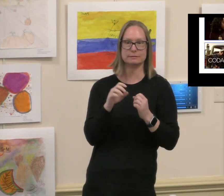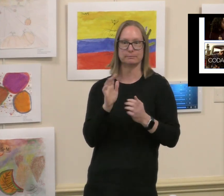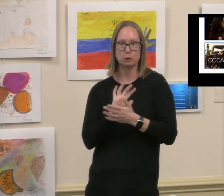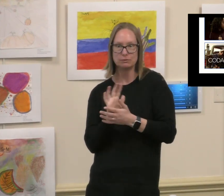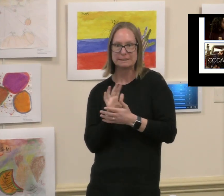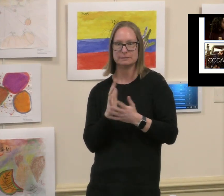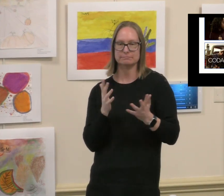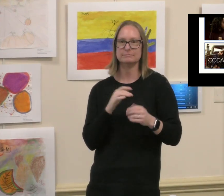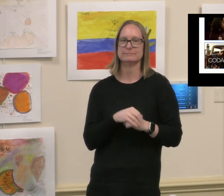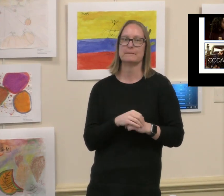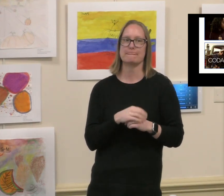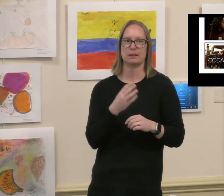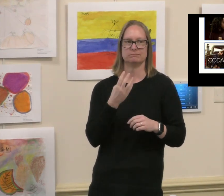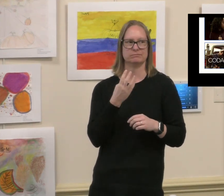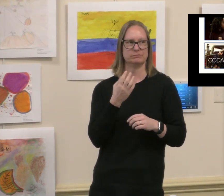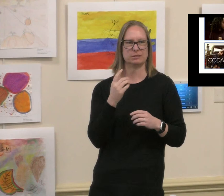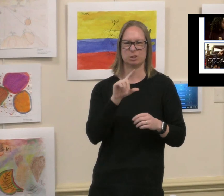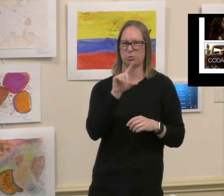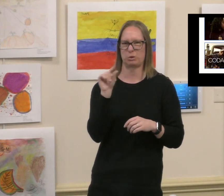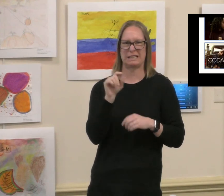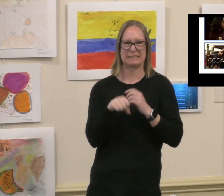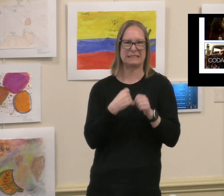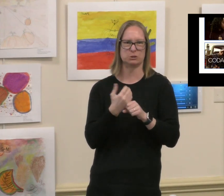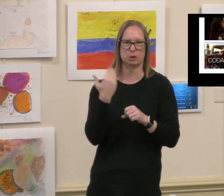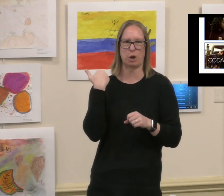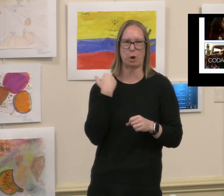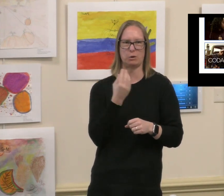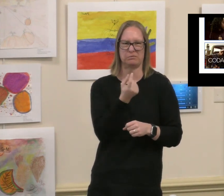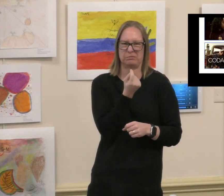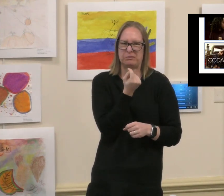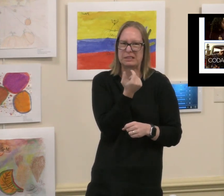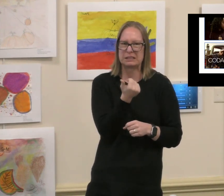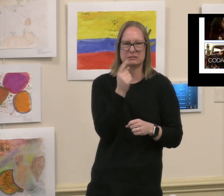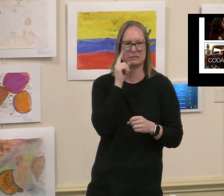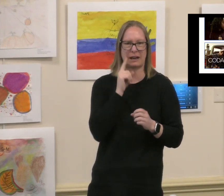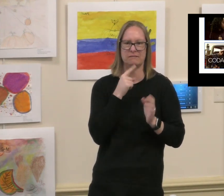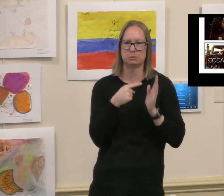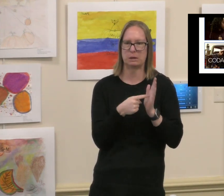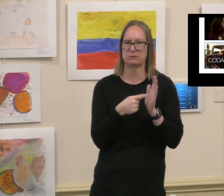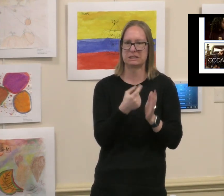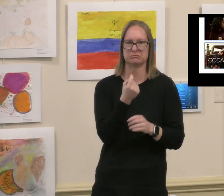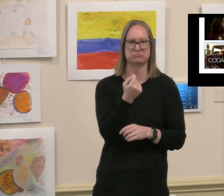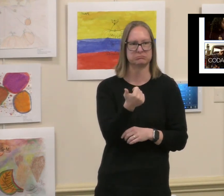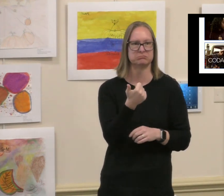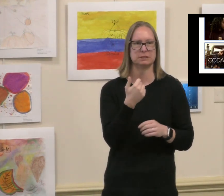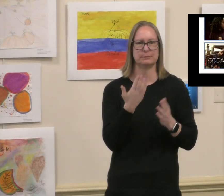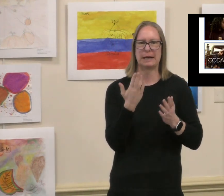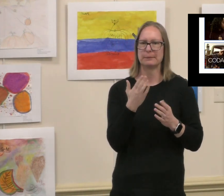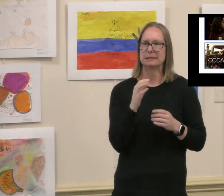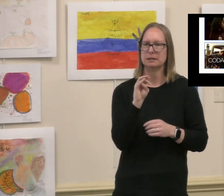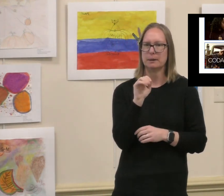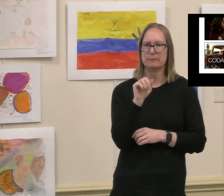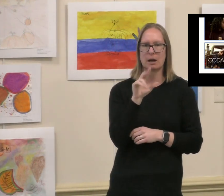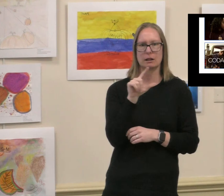perhaps a commercial or a movie with a deaf character or person in it. I know 20 years ago, there was virtually no